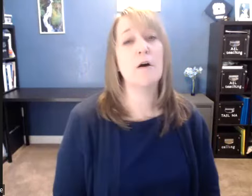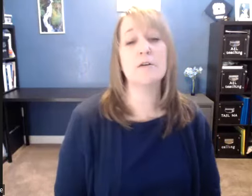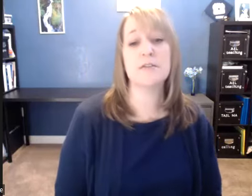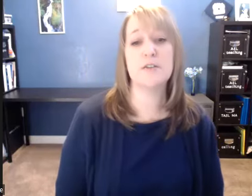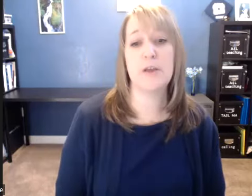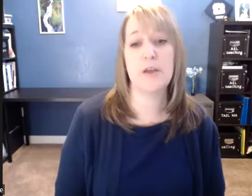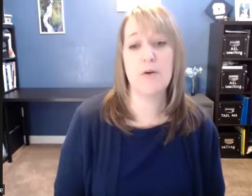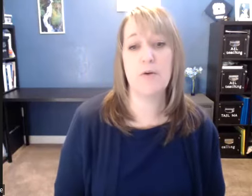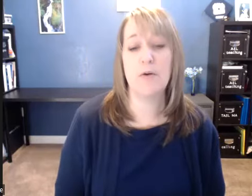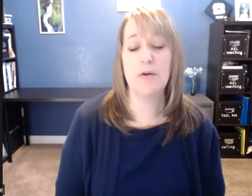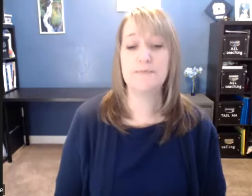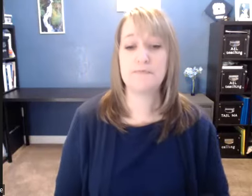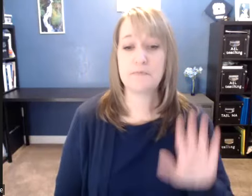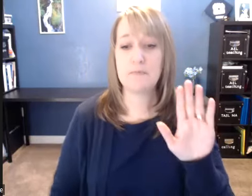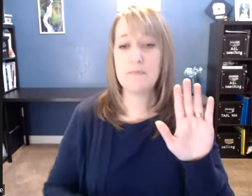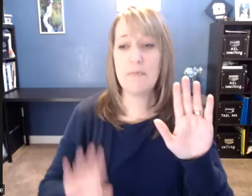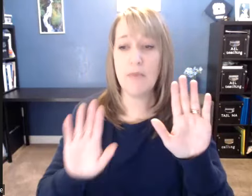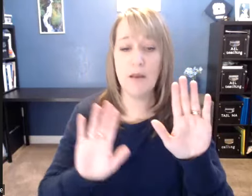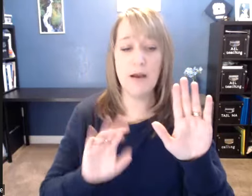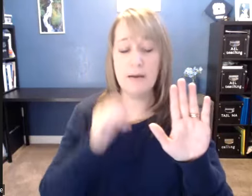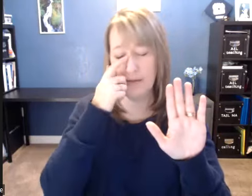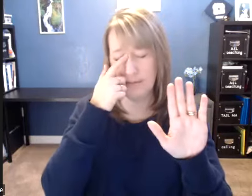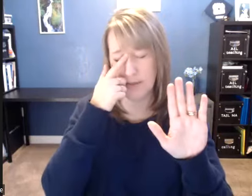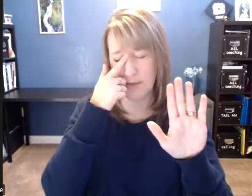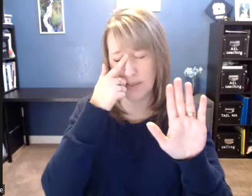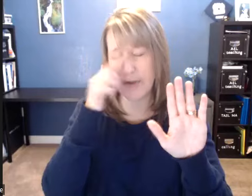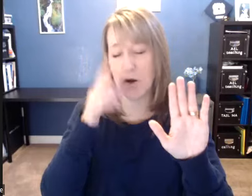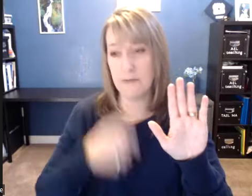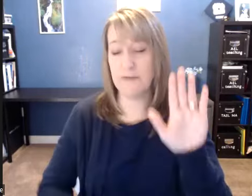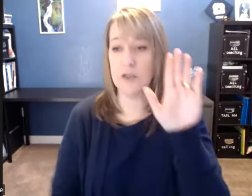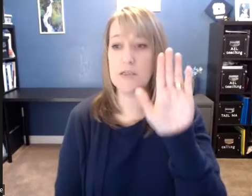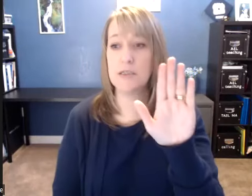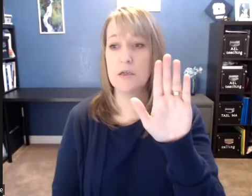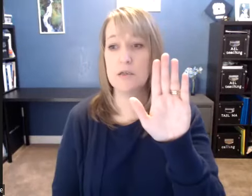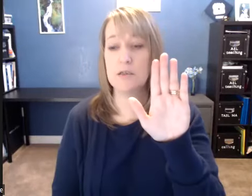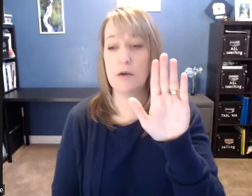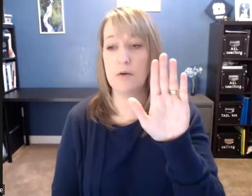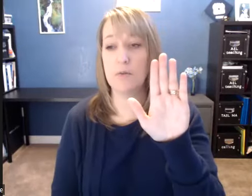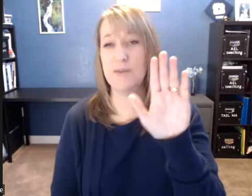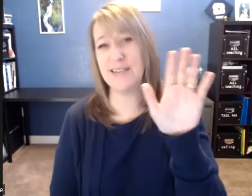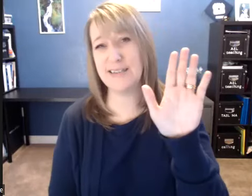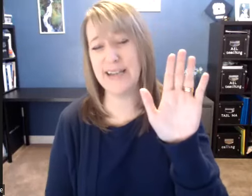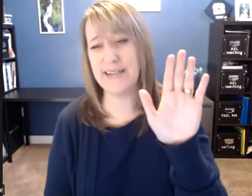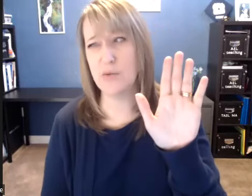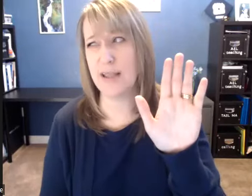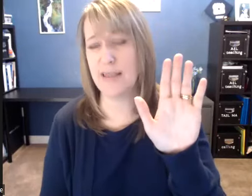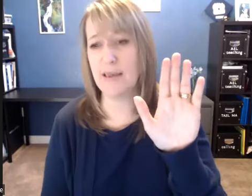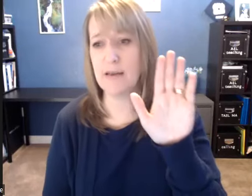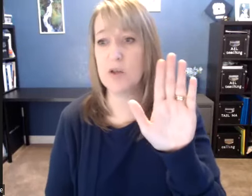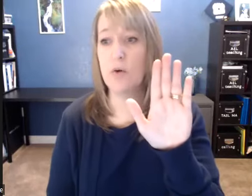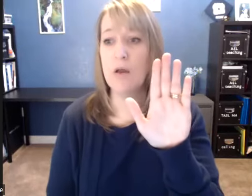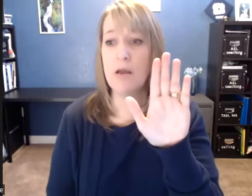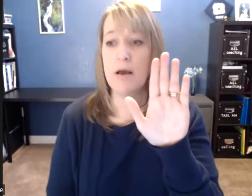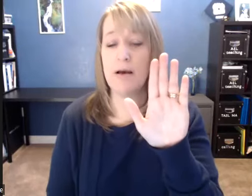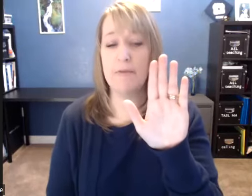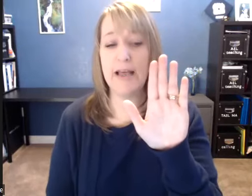Art studio. So you sign art first. So we did this in ASL 1, I think. So flat